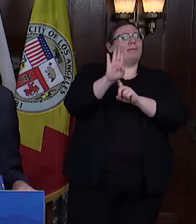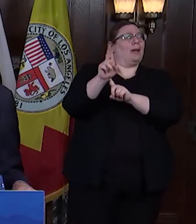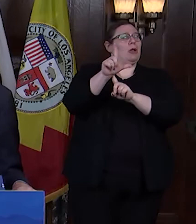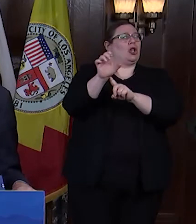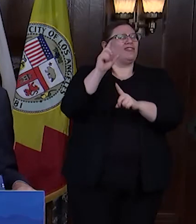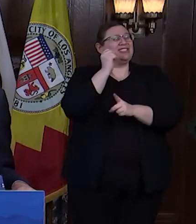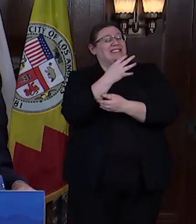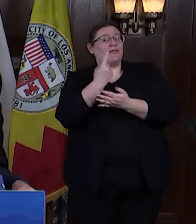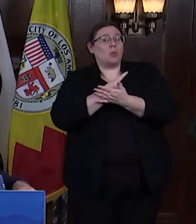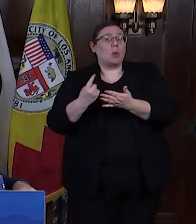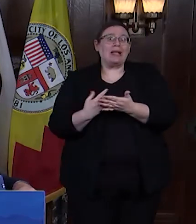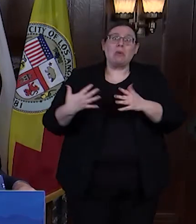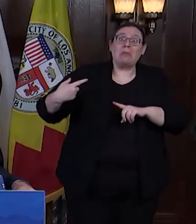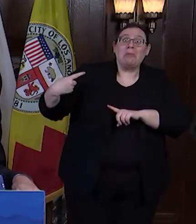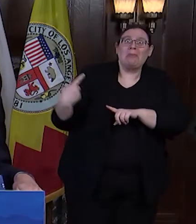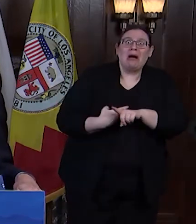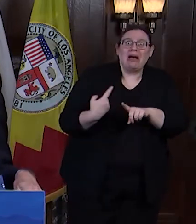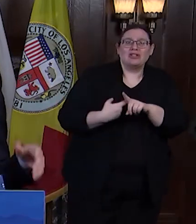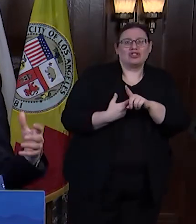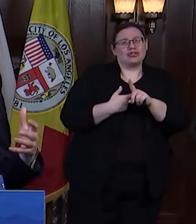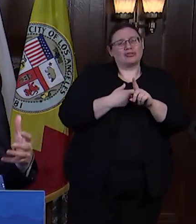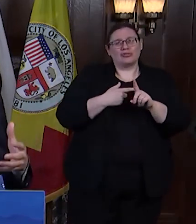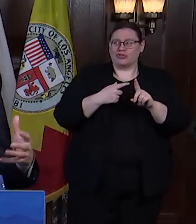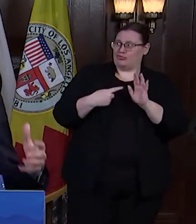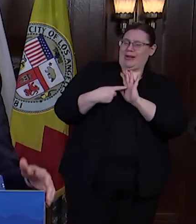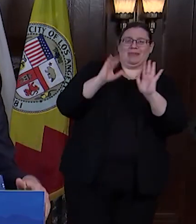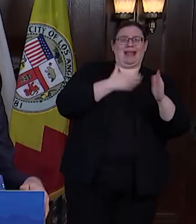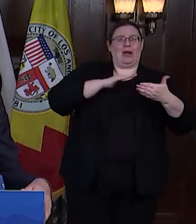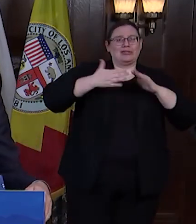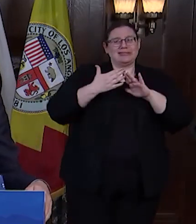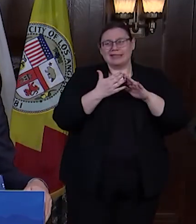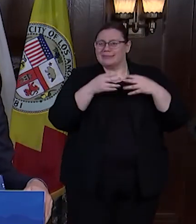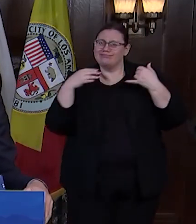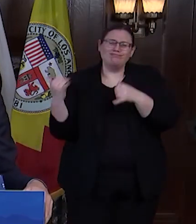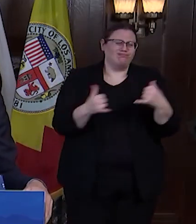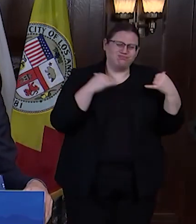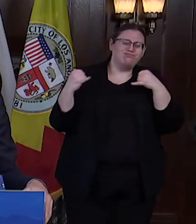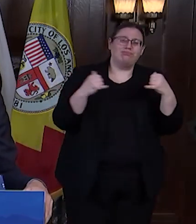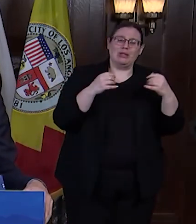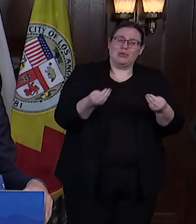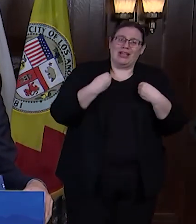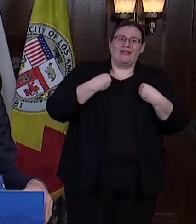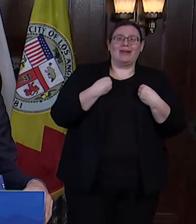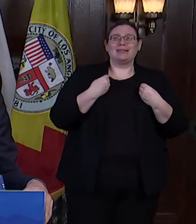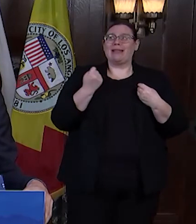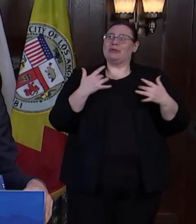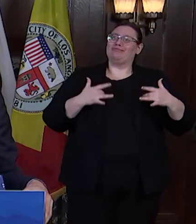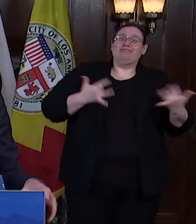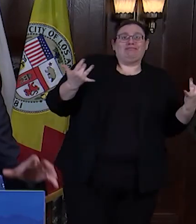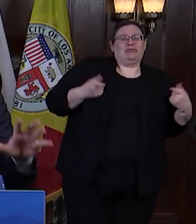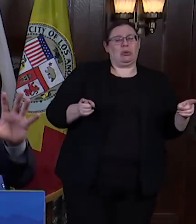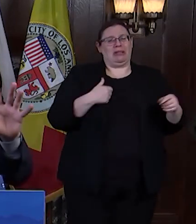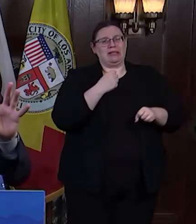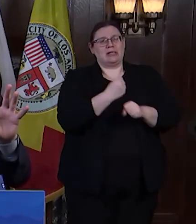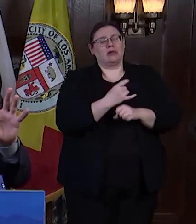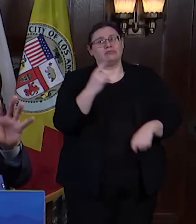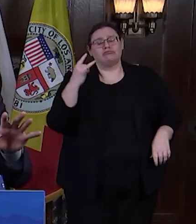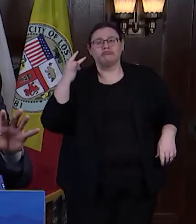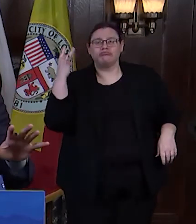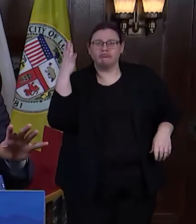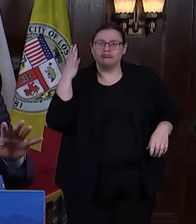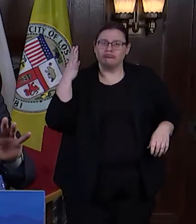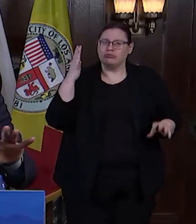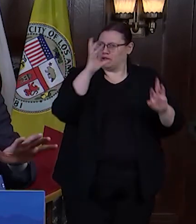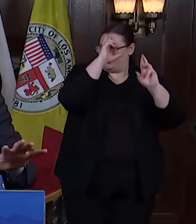months to be able to represent our city, to give us some joy in this, joyless year. So I think we should